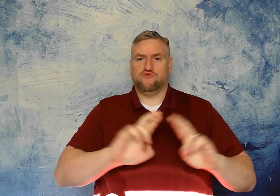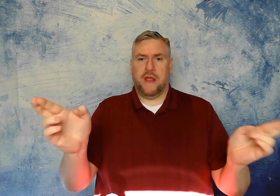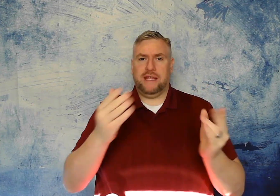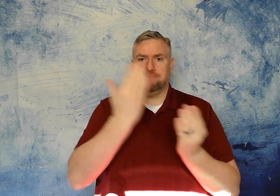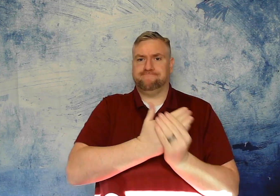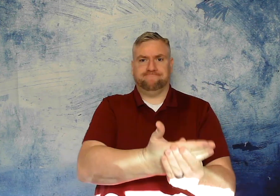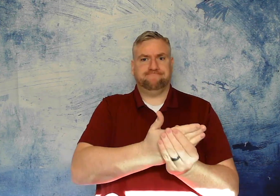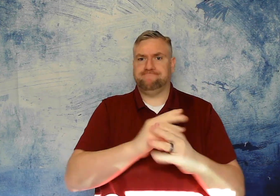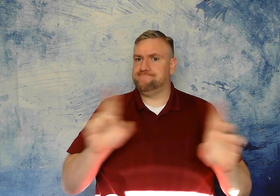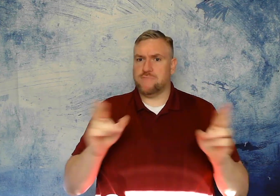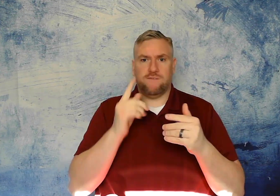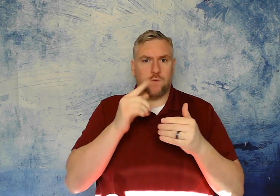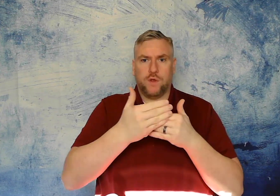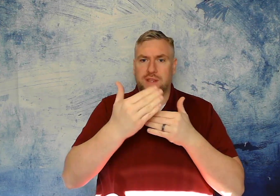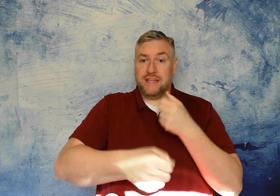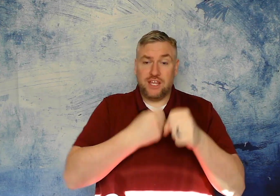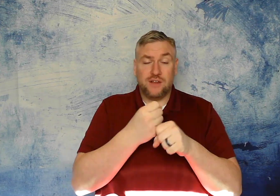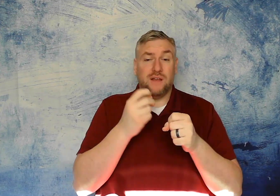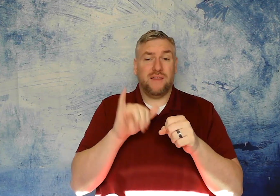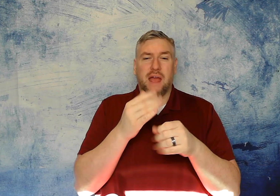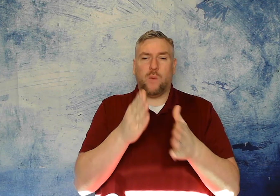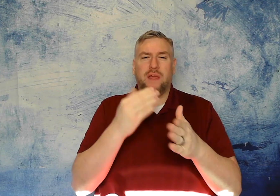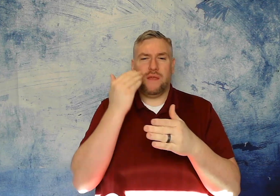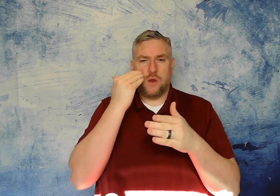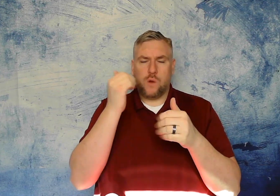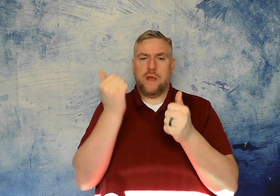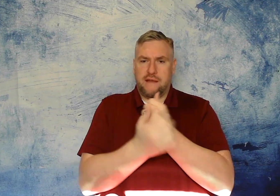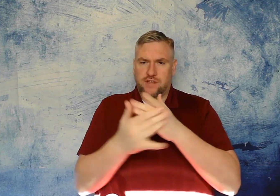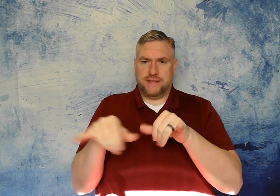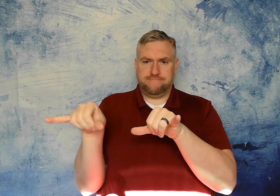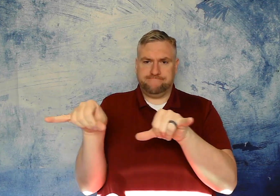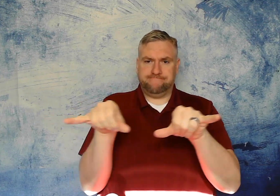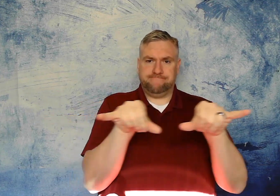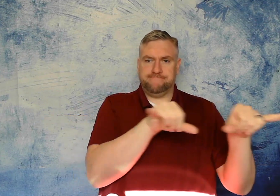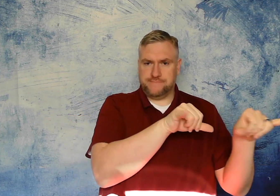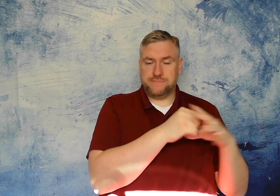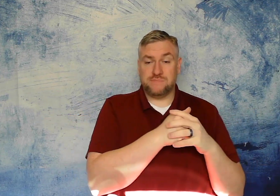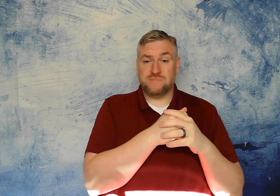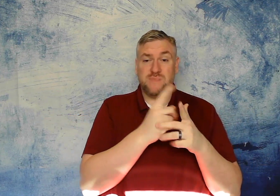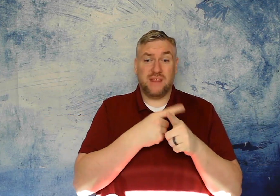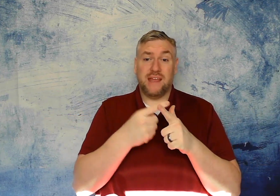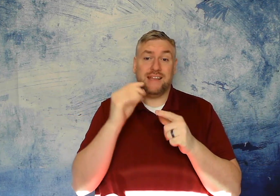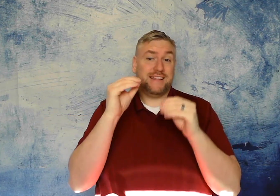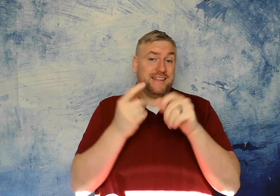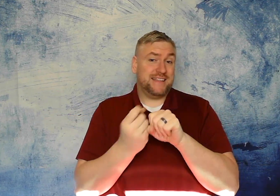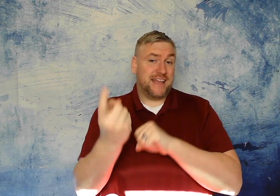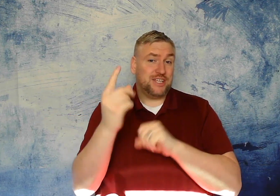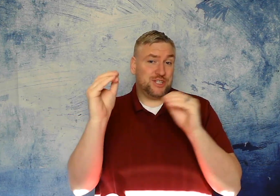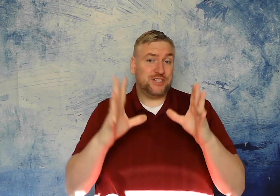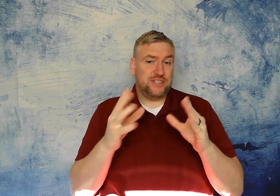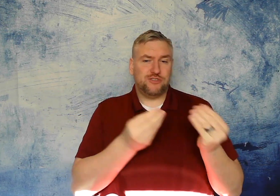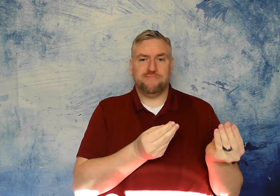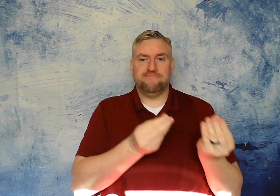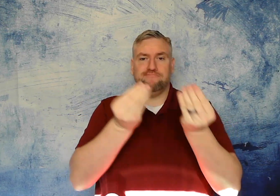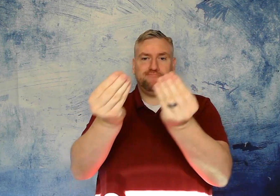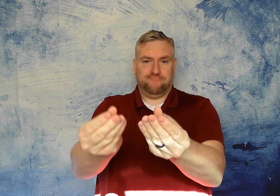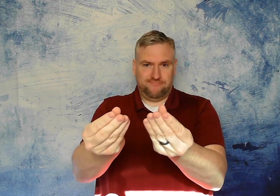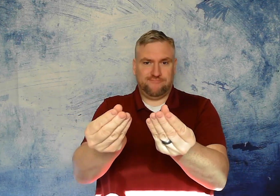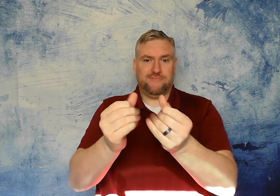in the binder or the folder ready for the year. That way they know everything is consistent and the same. And then you can just pass it